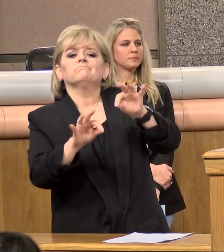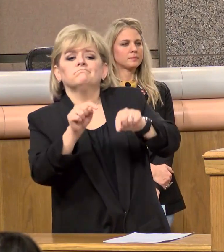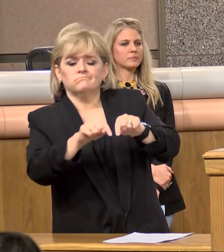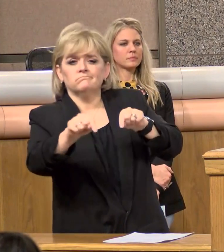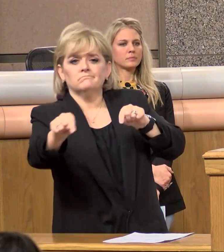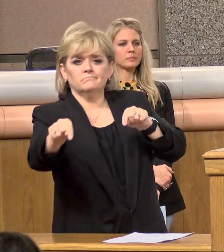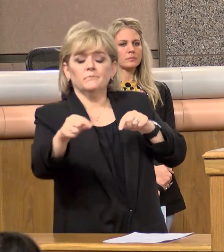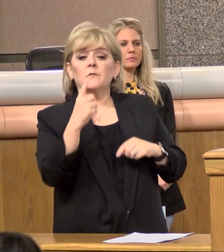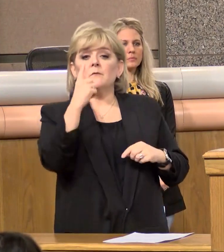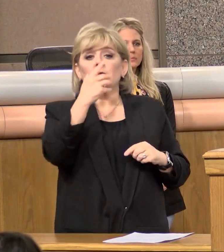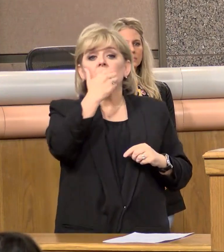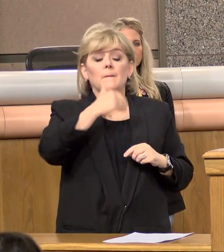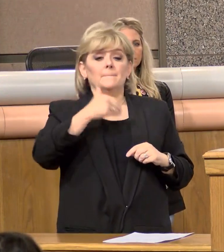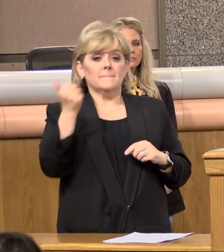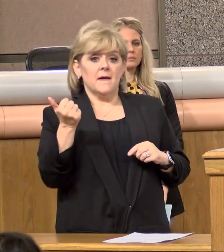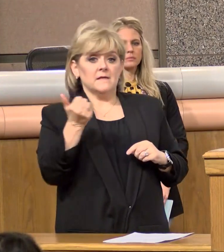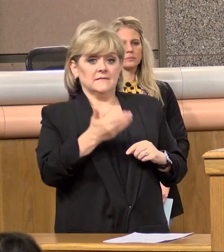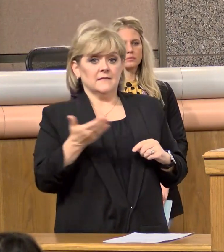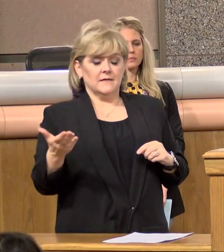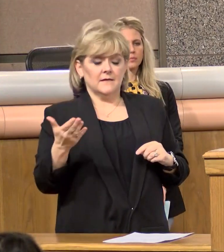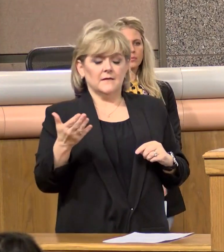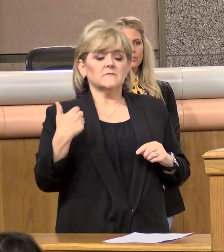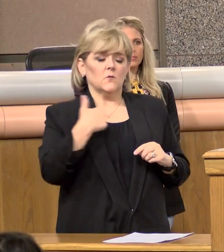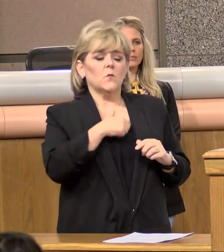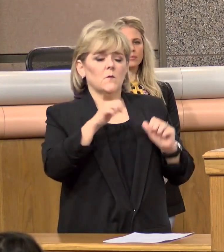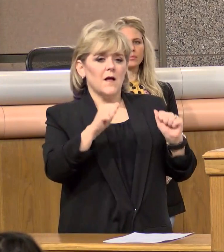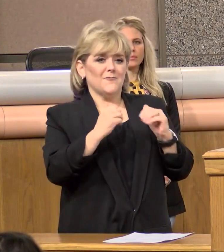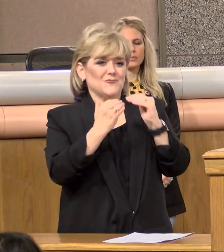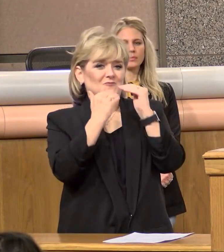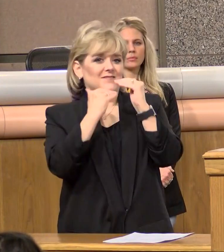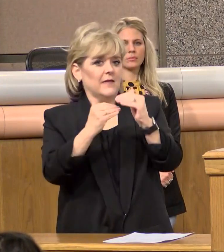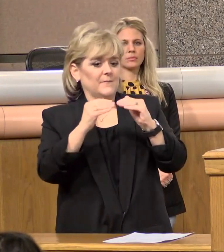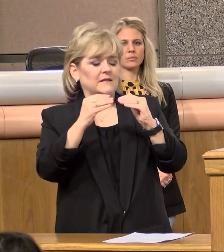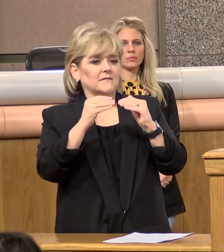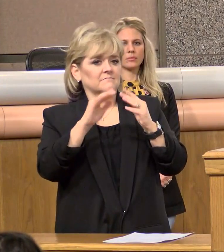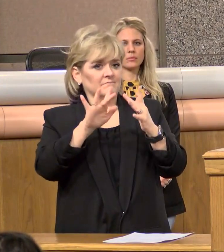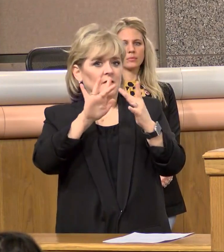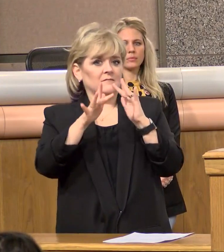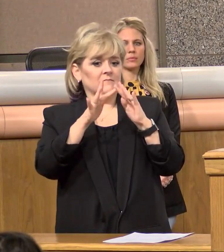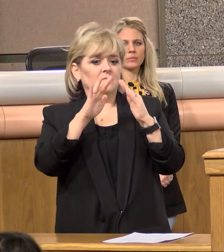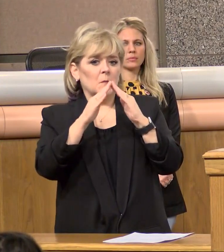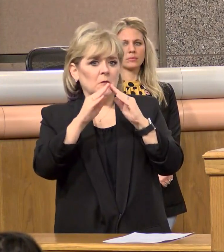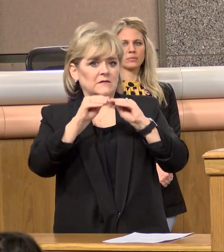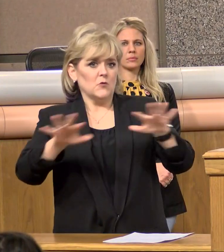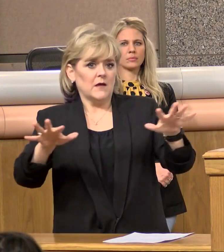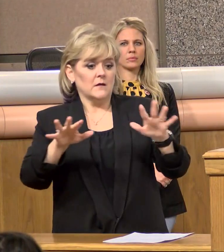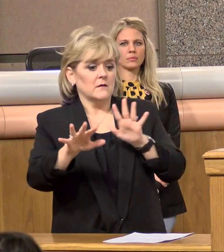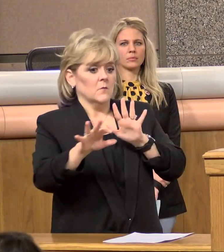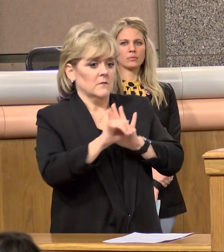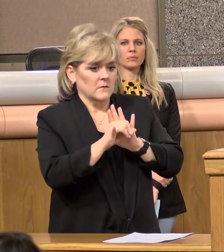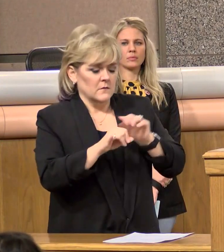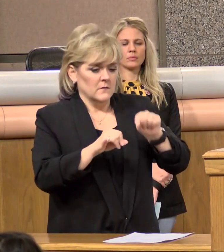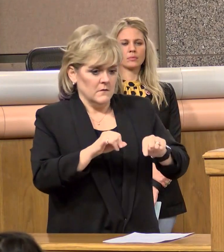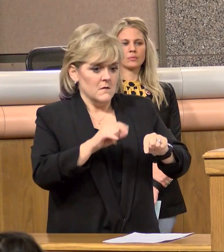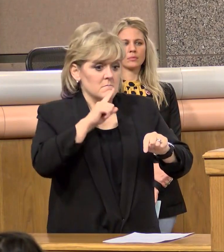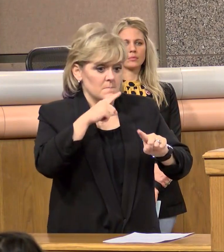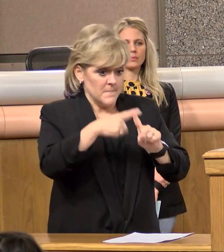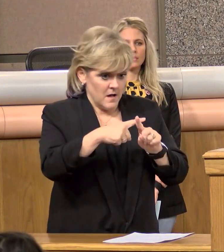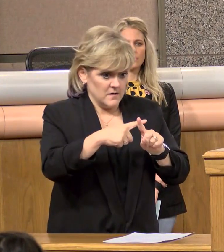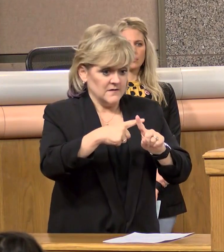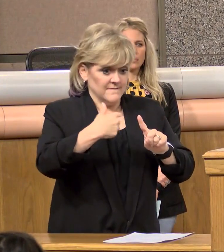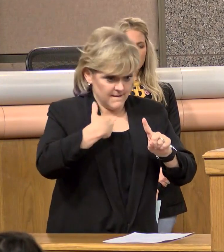one of the best things about that is that allows us to start limiting spread because we actually found somebody that's positive, um, have them